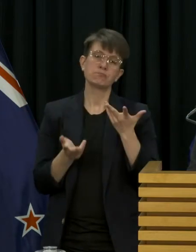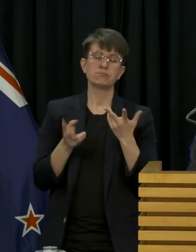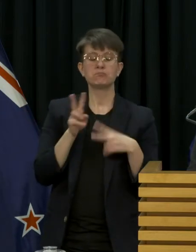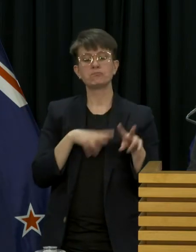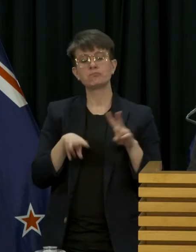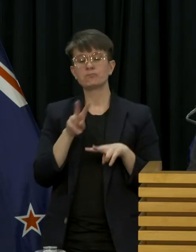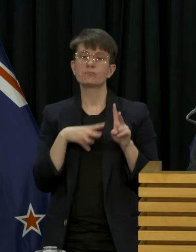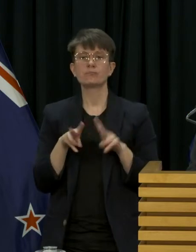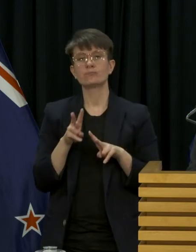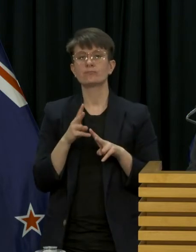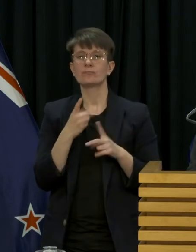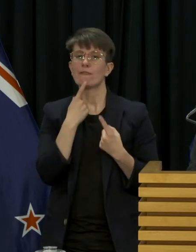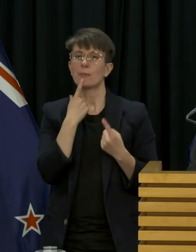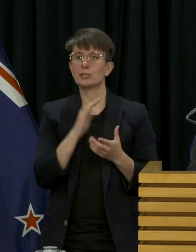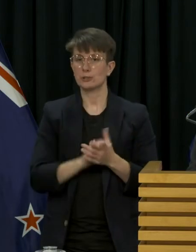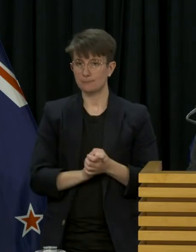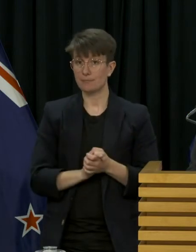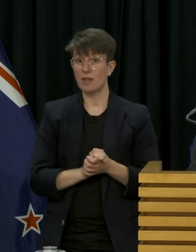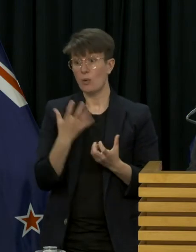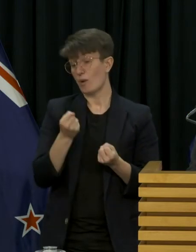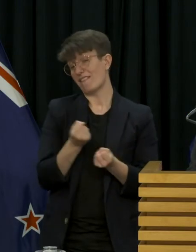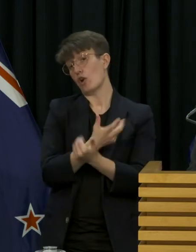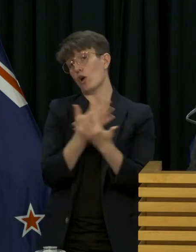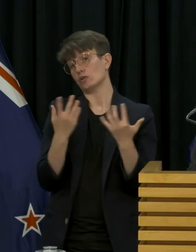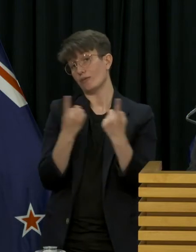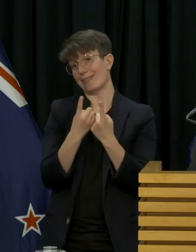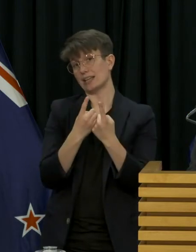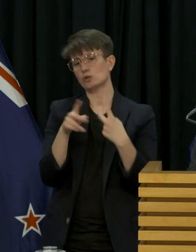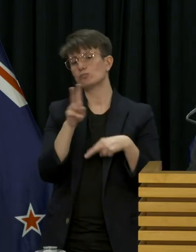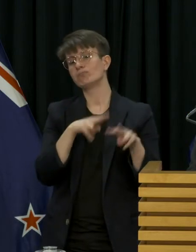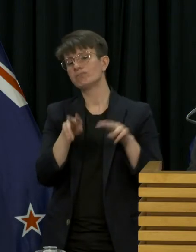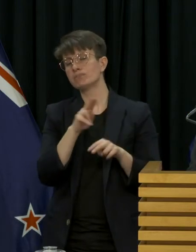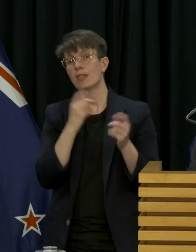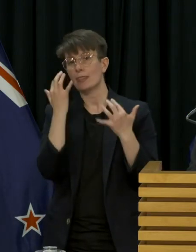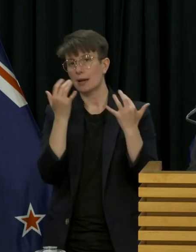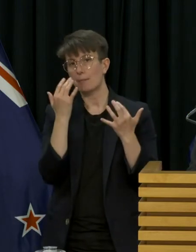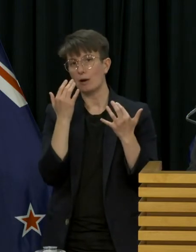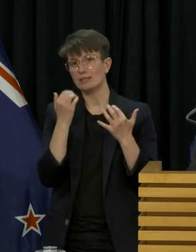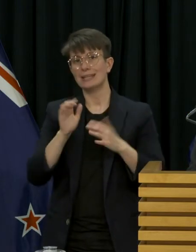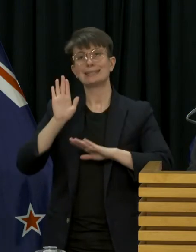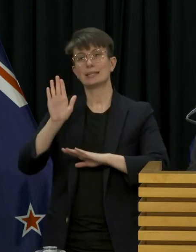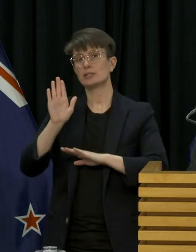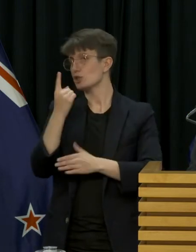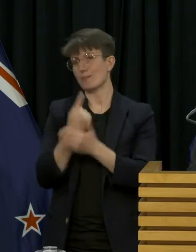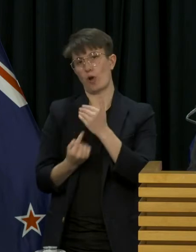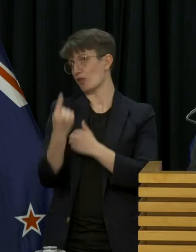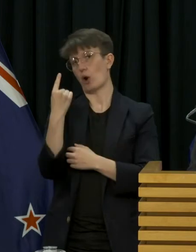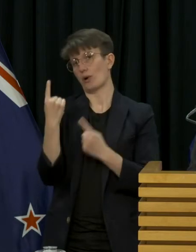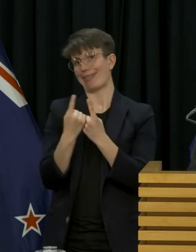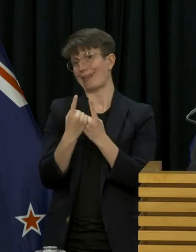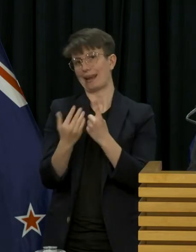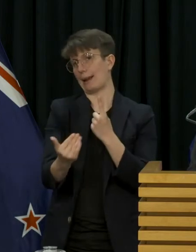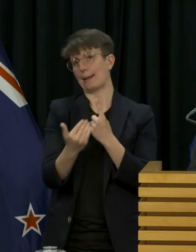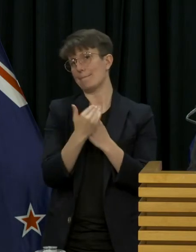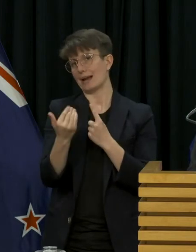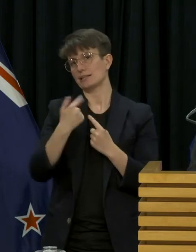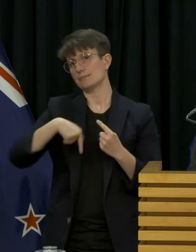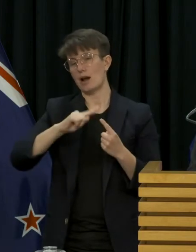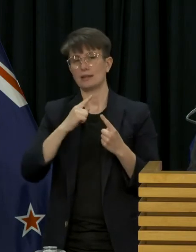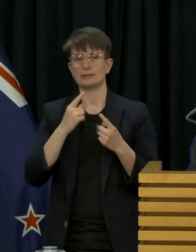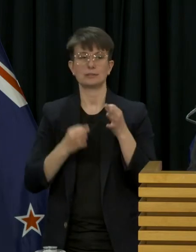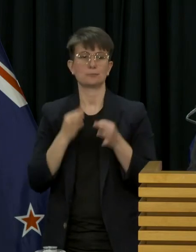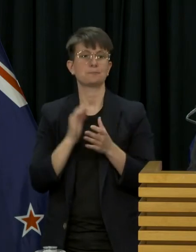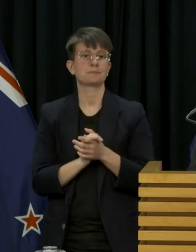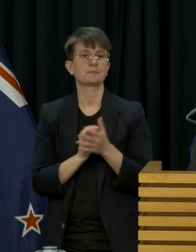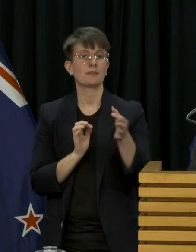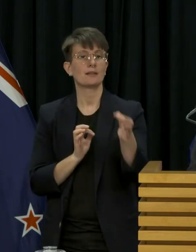what I would say is that we have a wide range of considerations. Citizenship is not the only one. I'll take the last couple of questions.